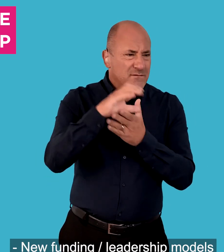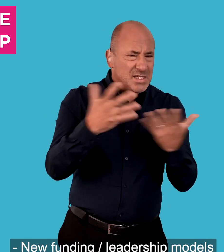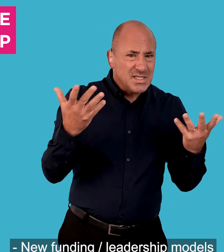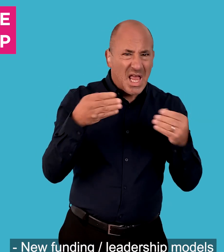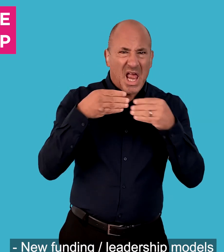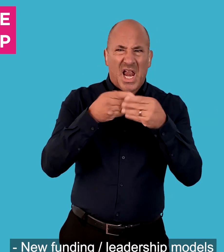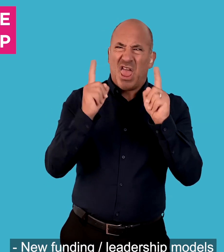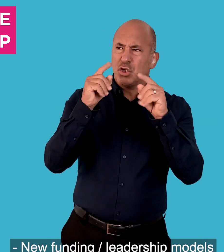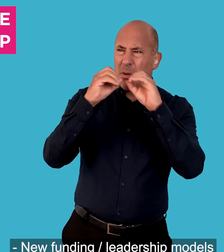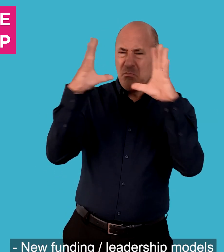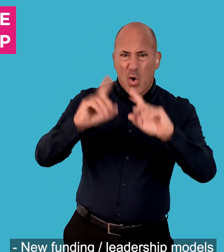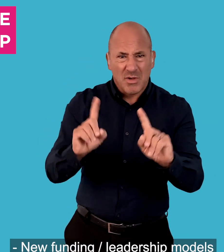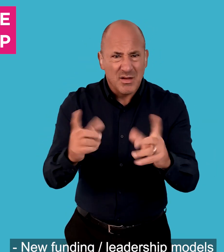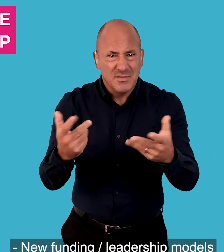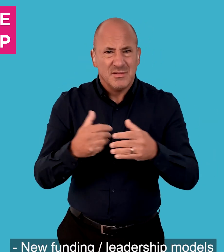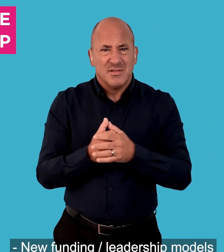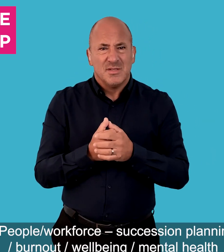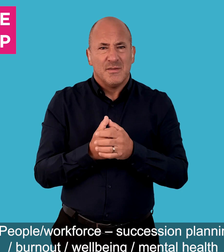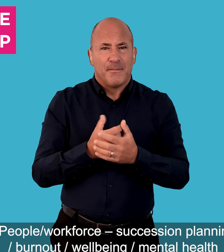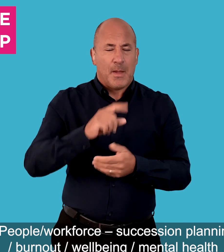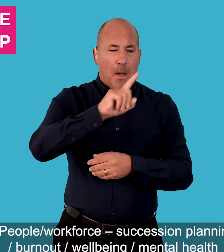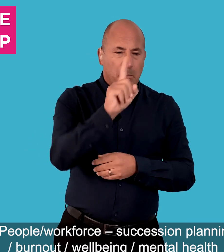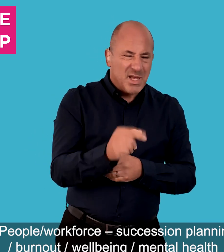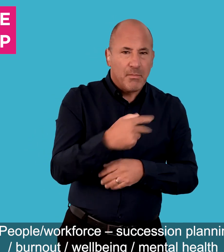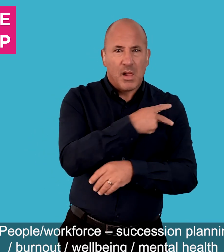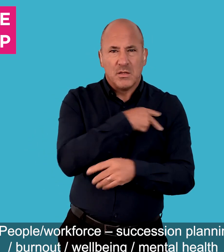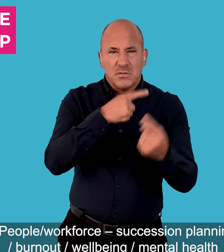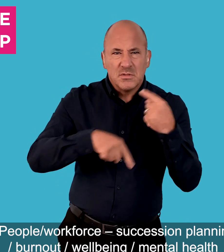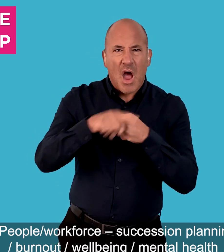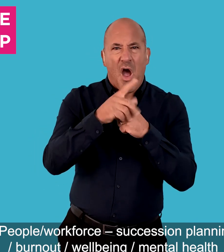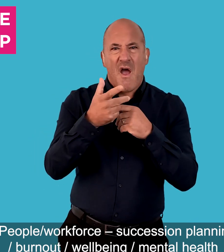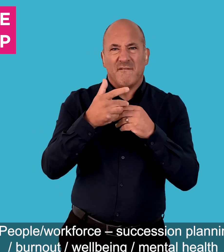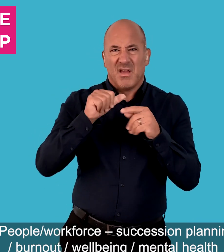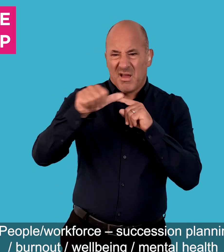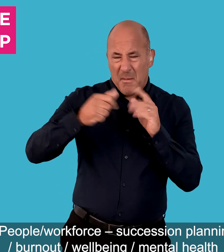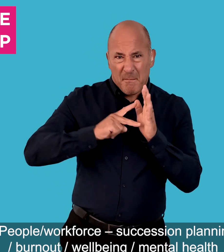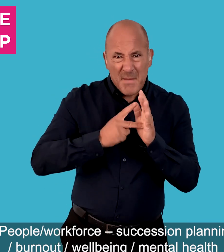precariousness/scarcity, new funding/leadership models, people/workforce succession